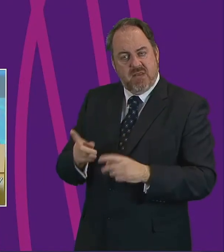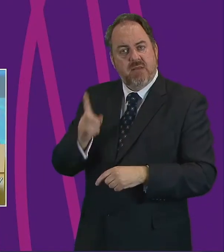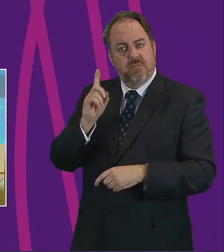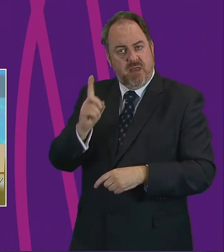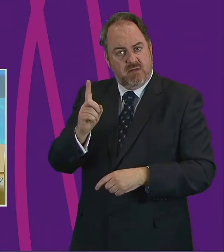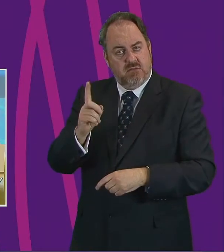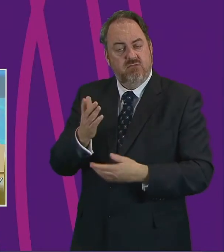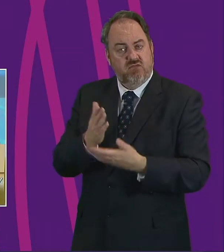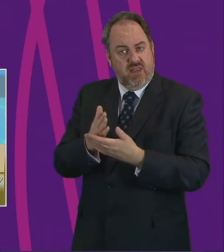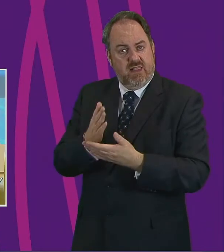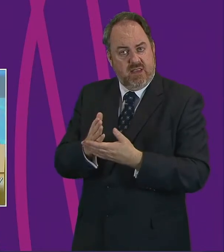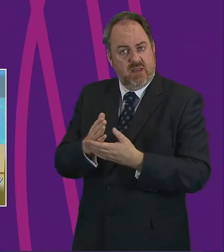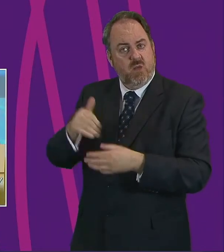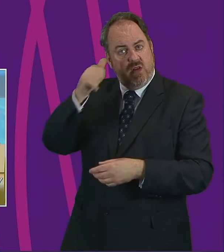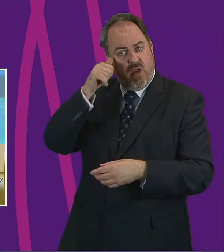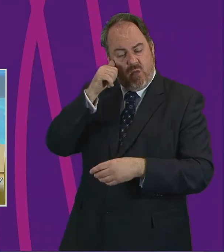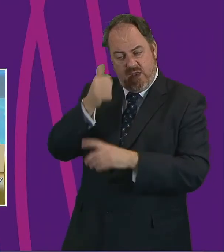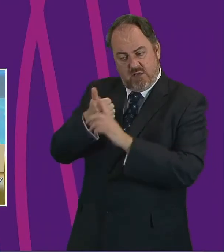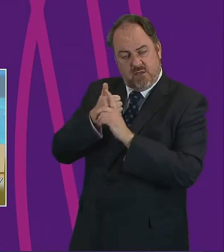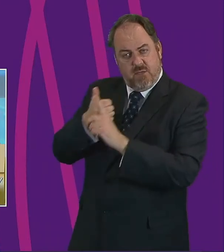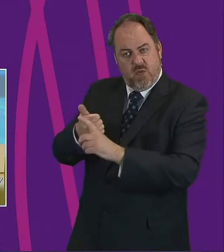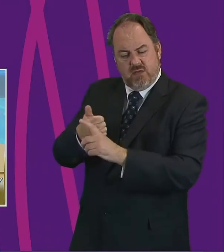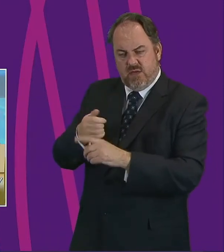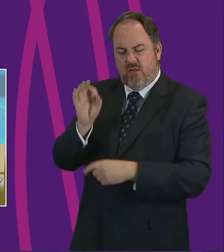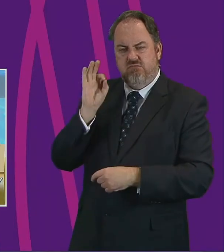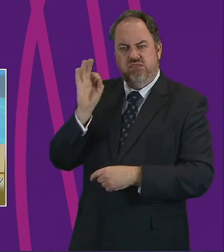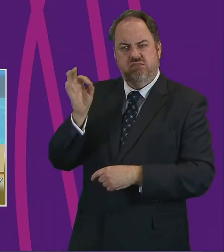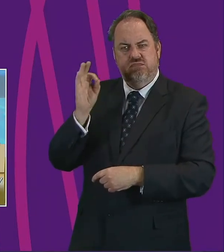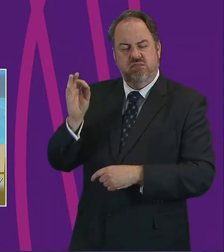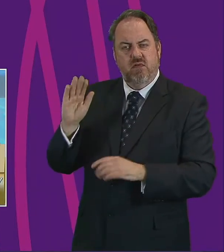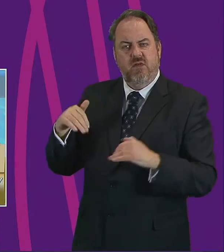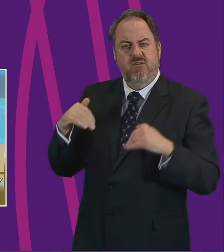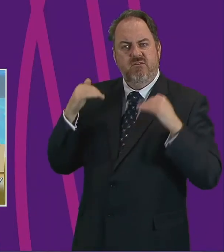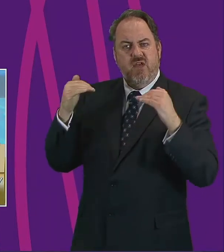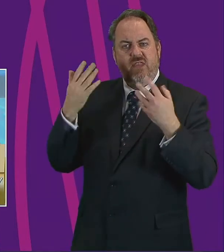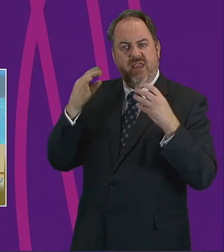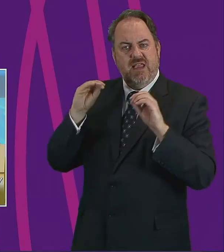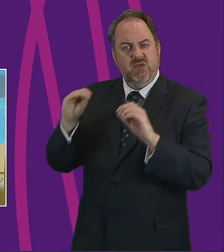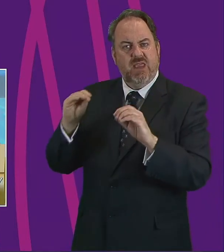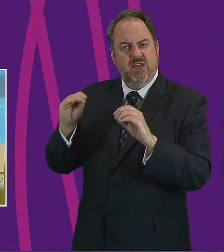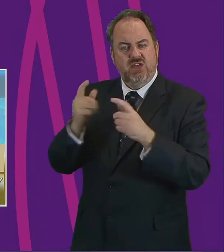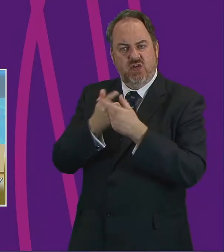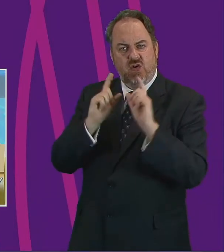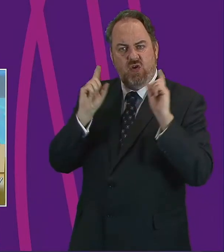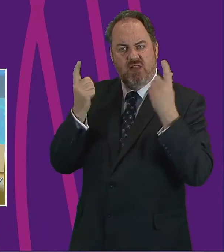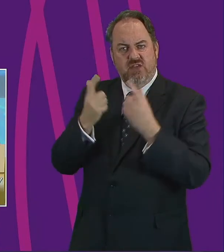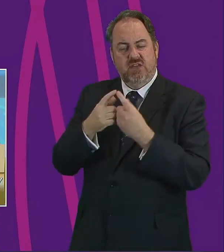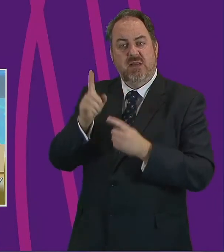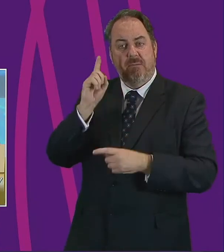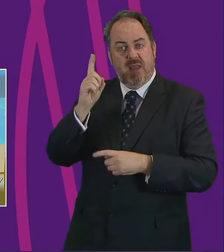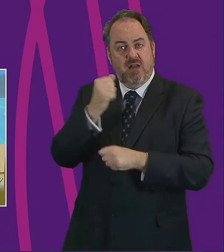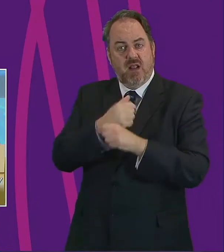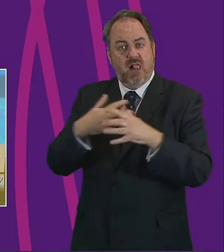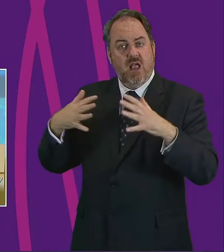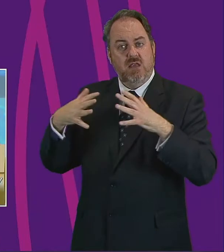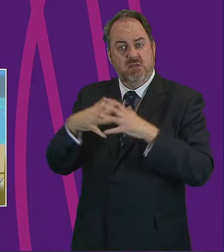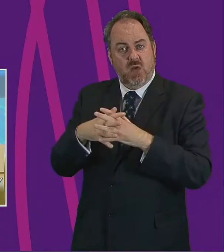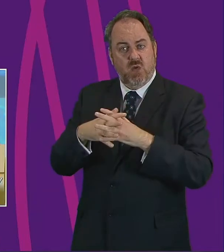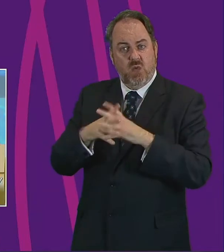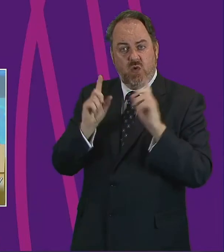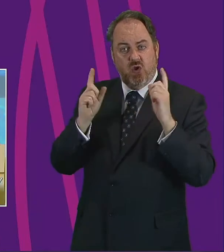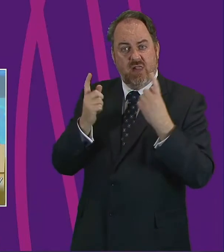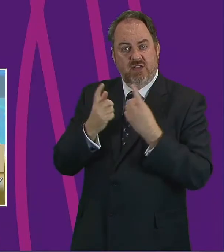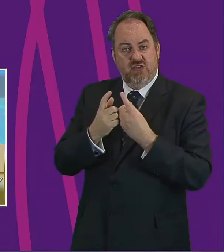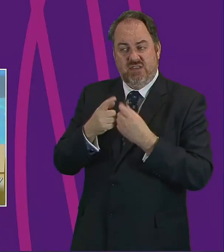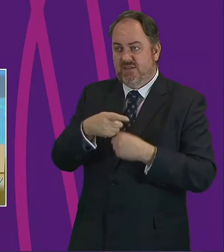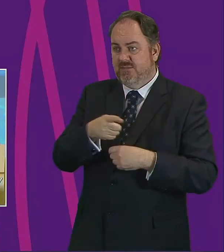excellent further education colleges. Student representatives from Glasgow Kelvin College told me many FE students depend on